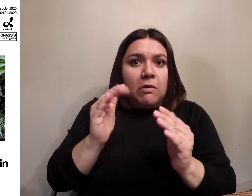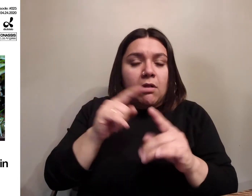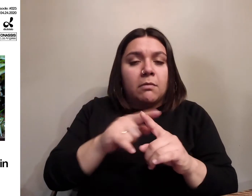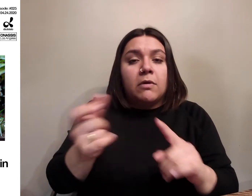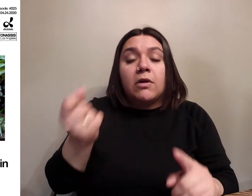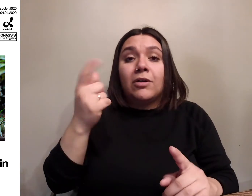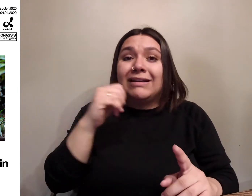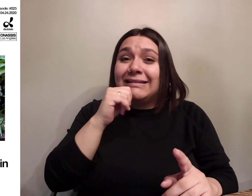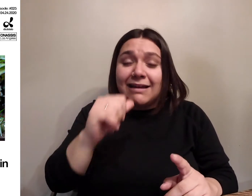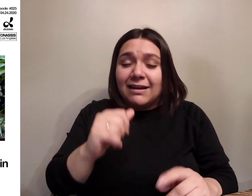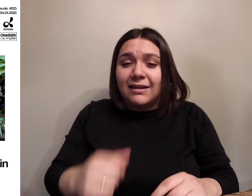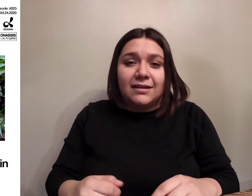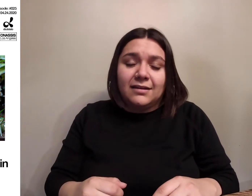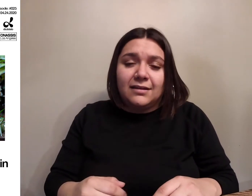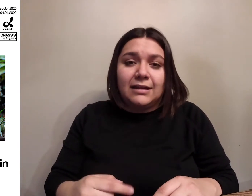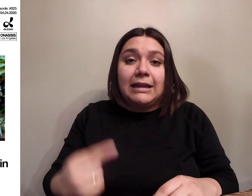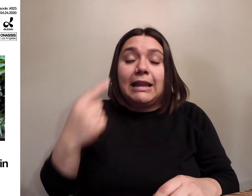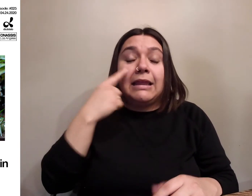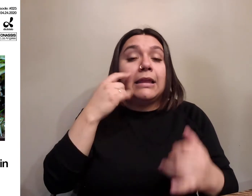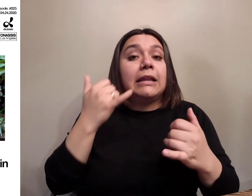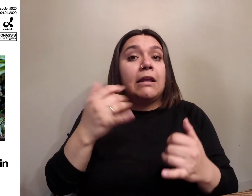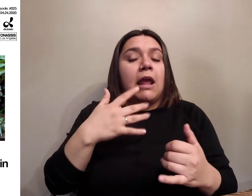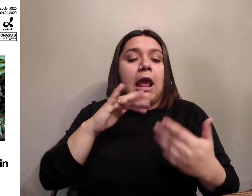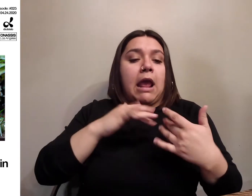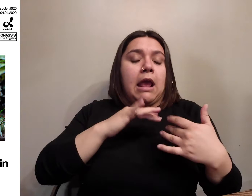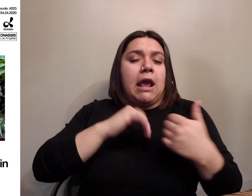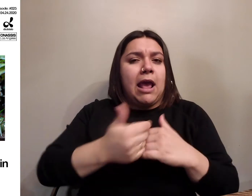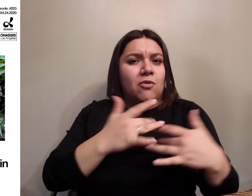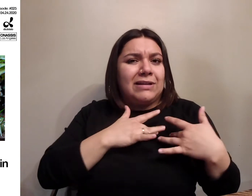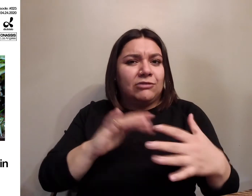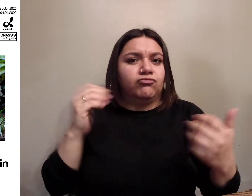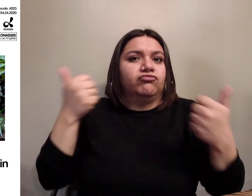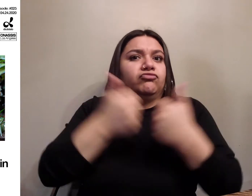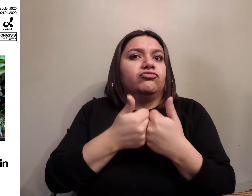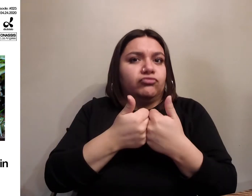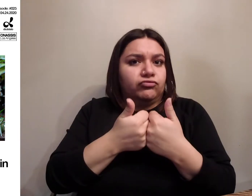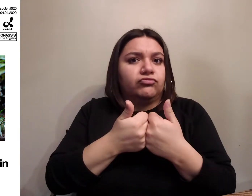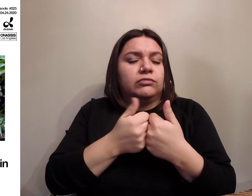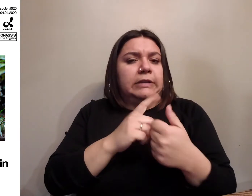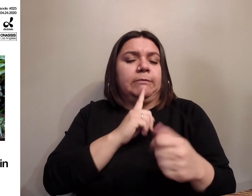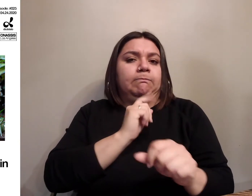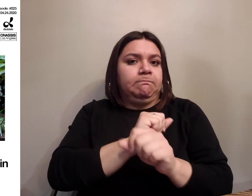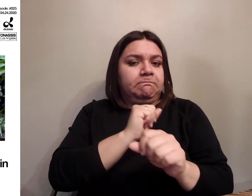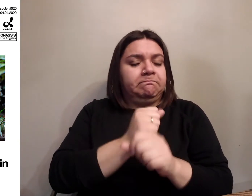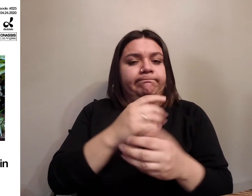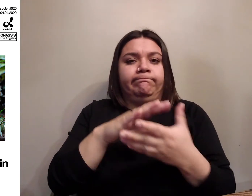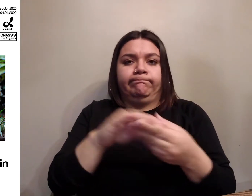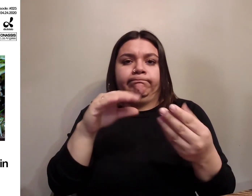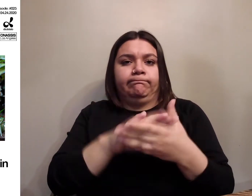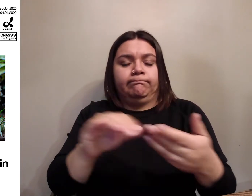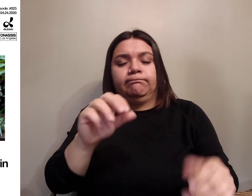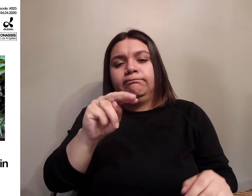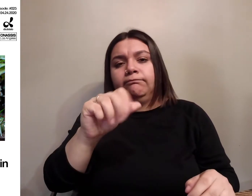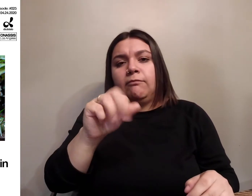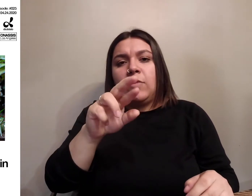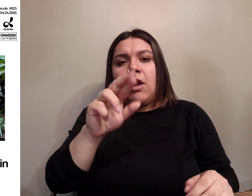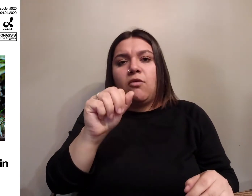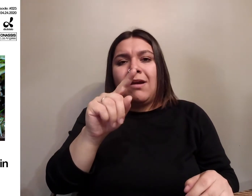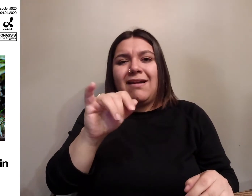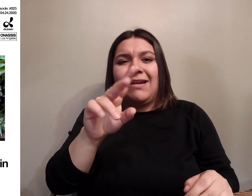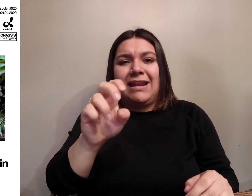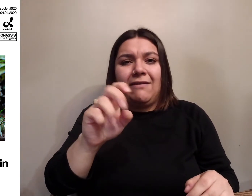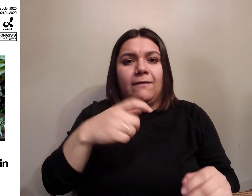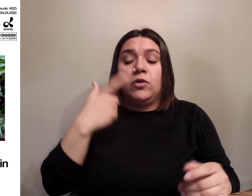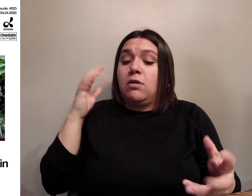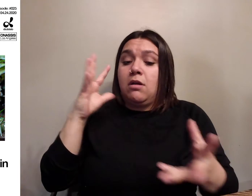small. Maybe it seems to be small, but it is not. And I think this is how we challenge the official narrative. When you